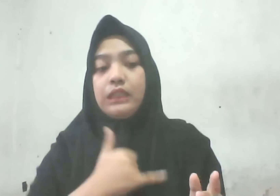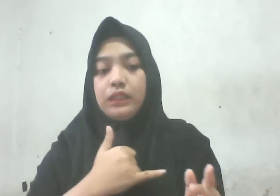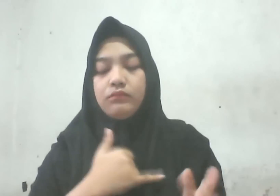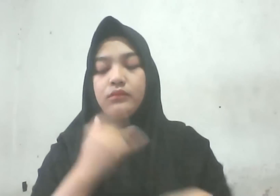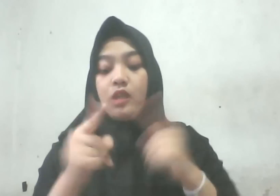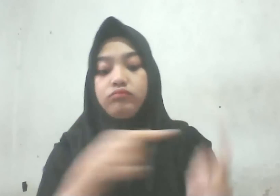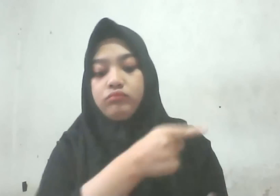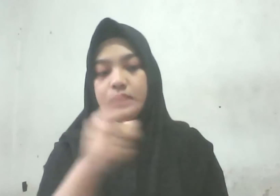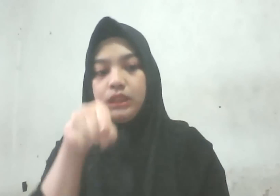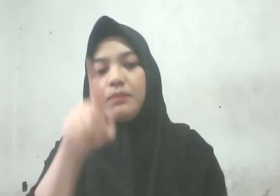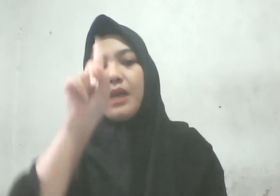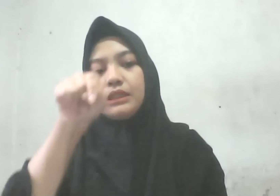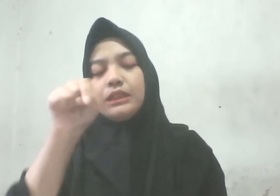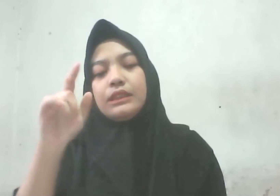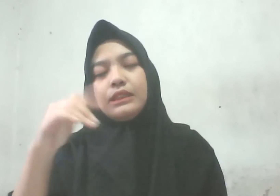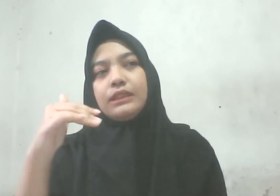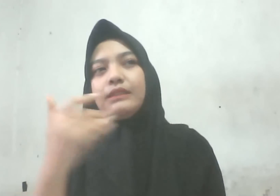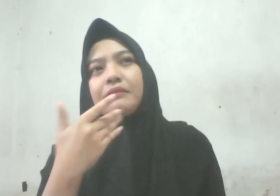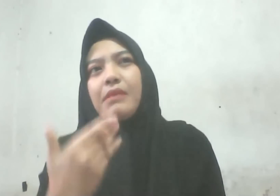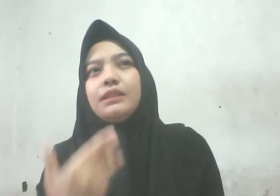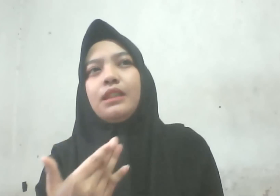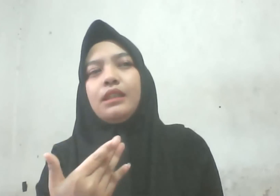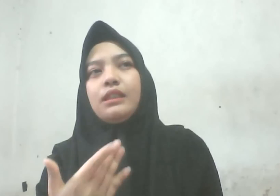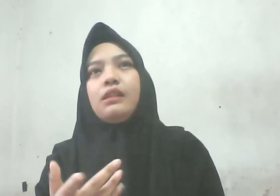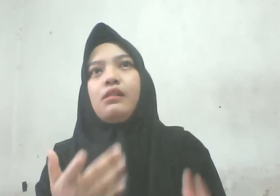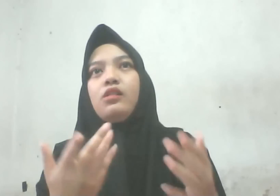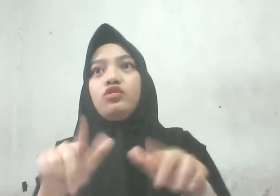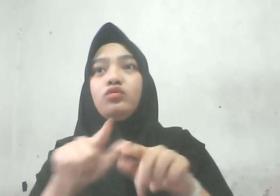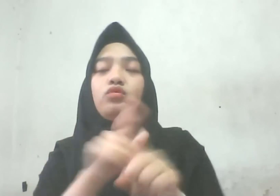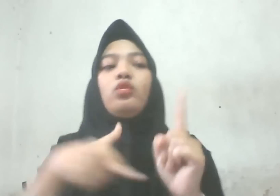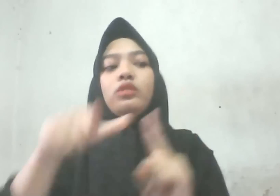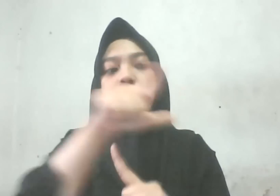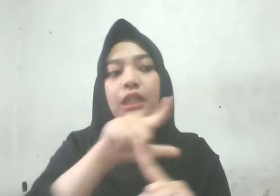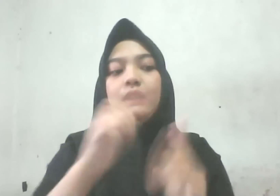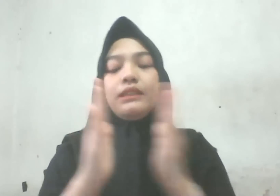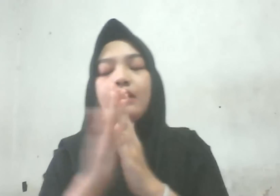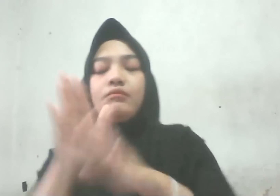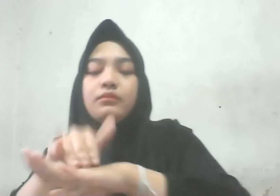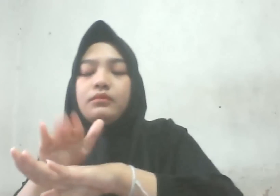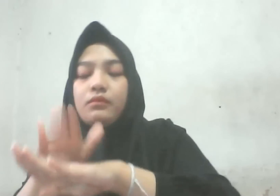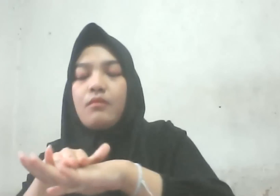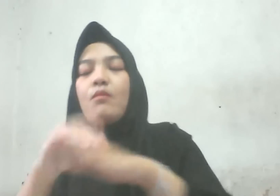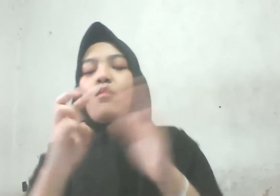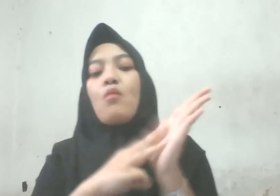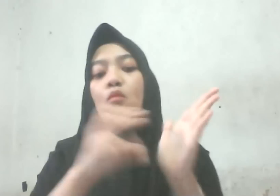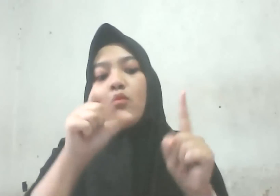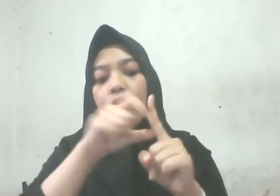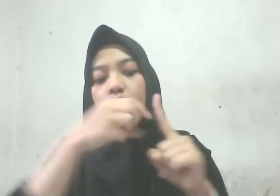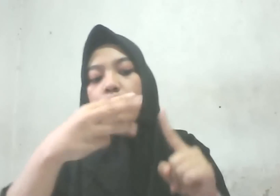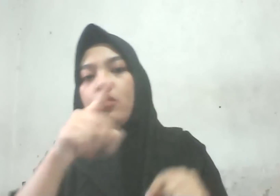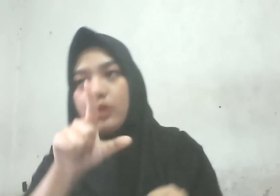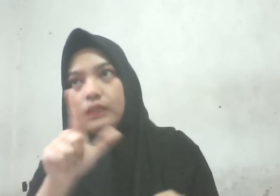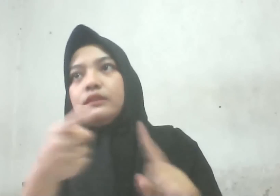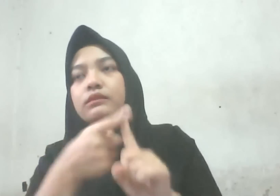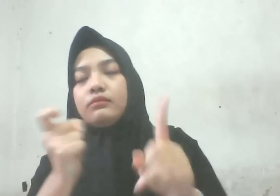familiar with social and cultural models of disability. These are the